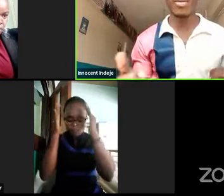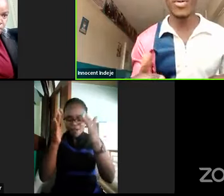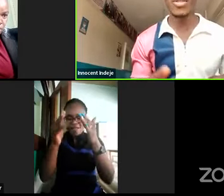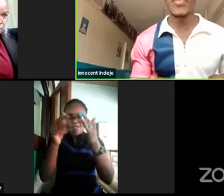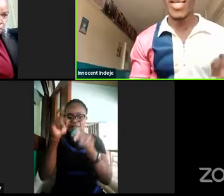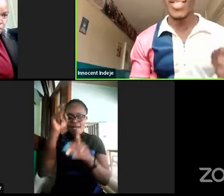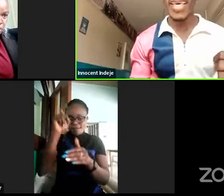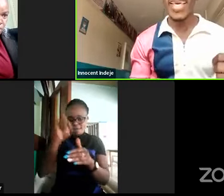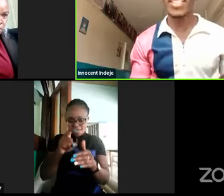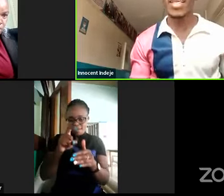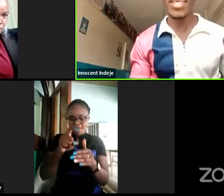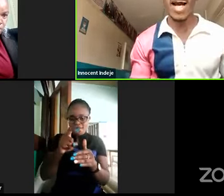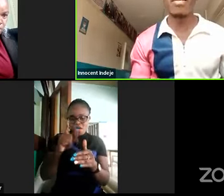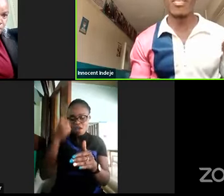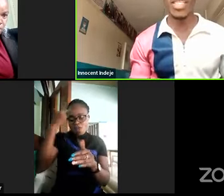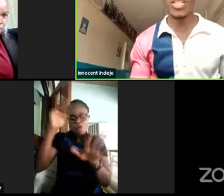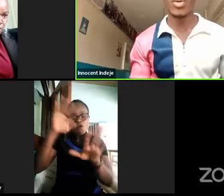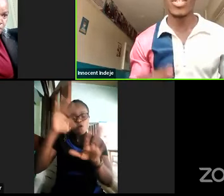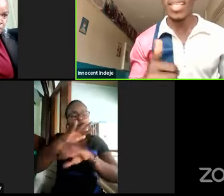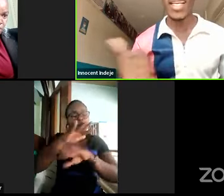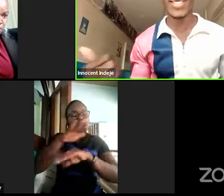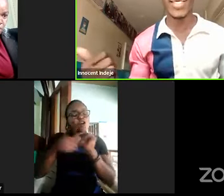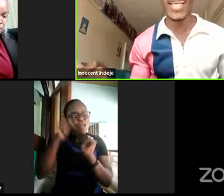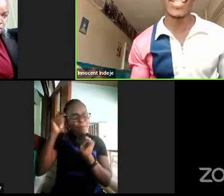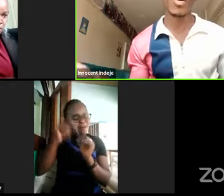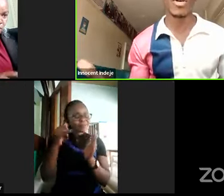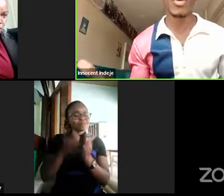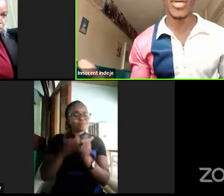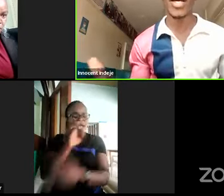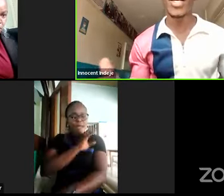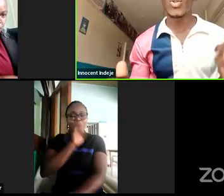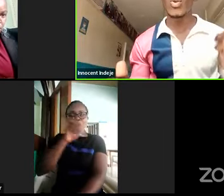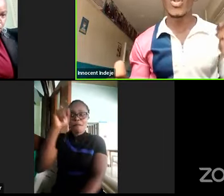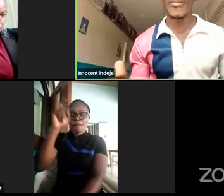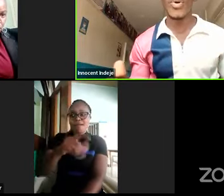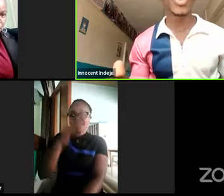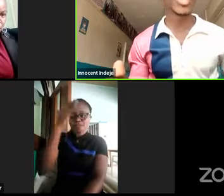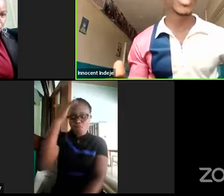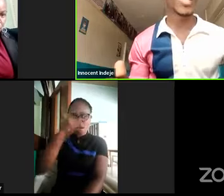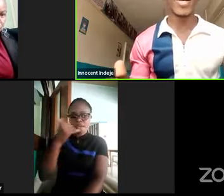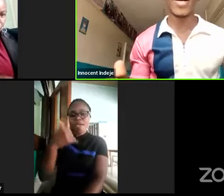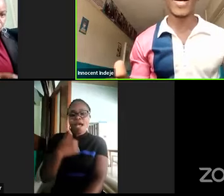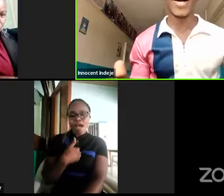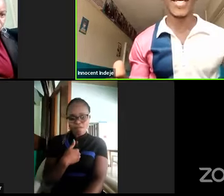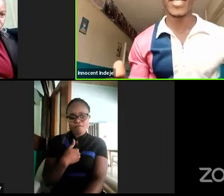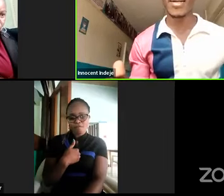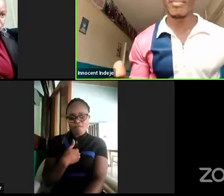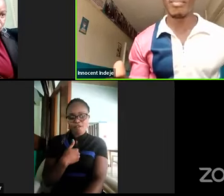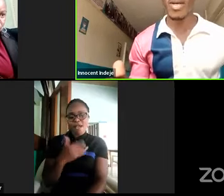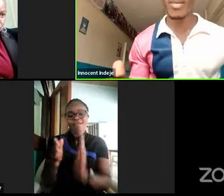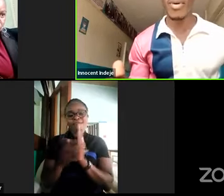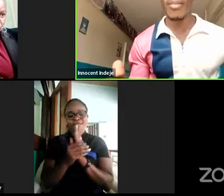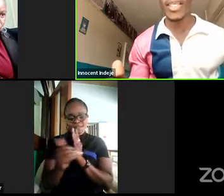because they have the potential, just like any other human being, to support in